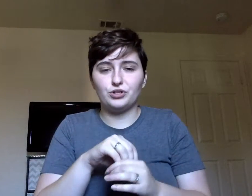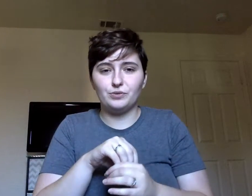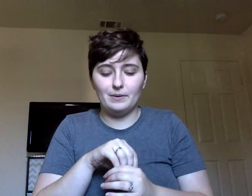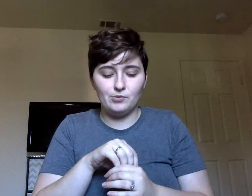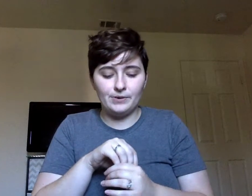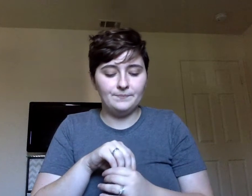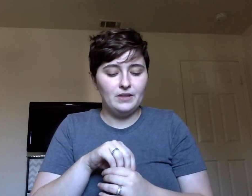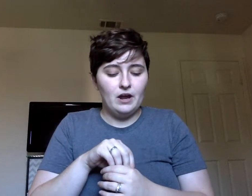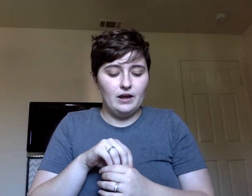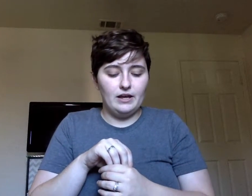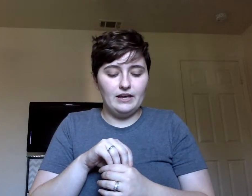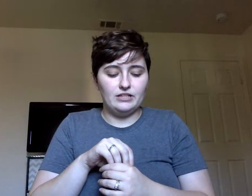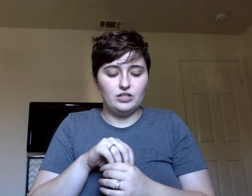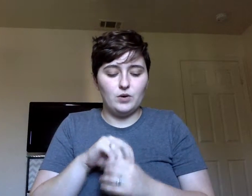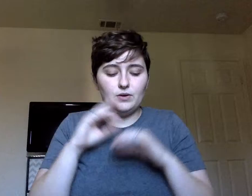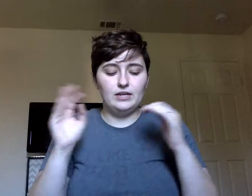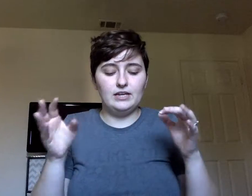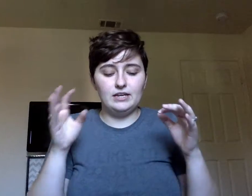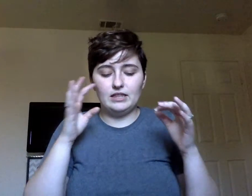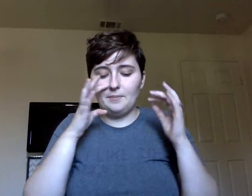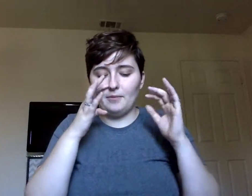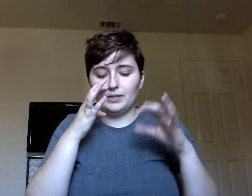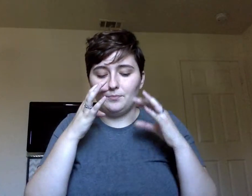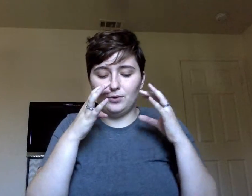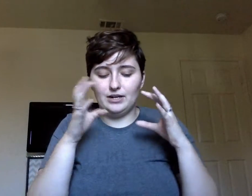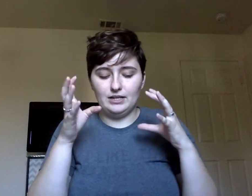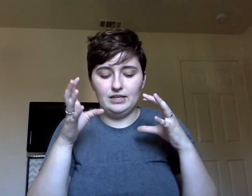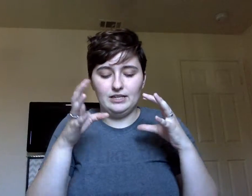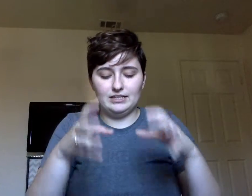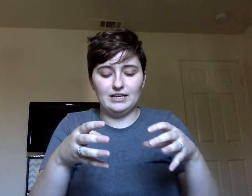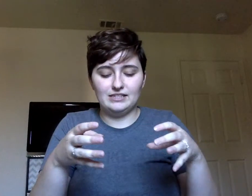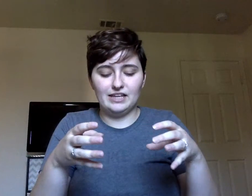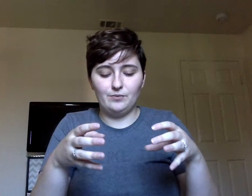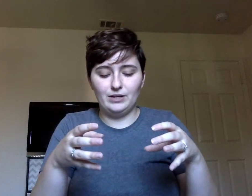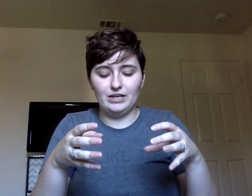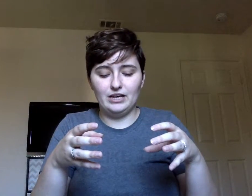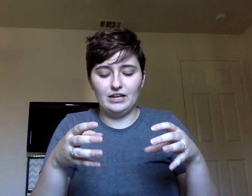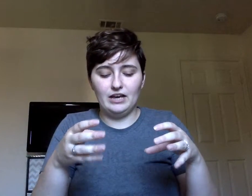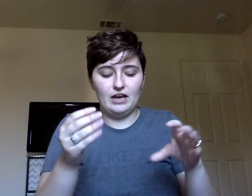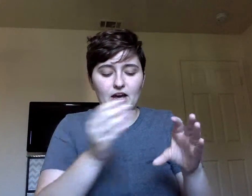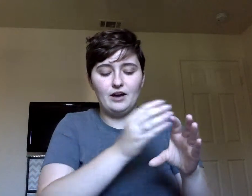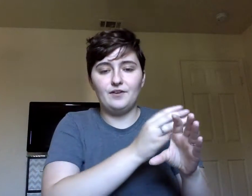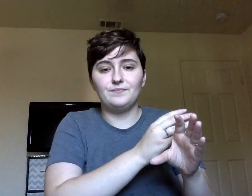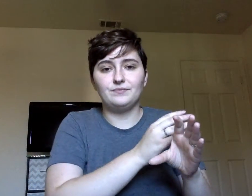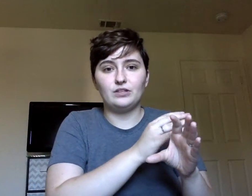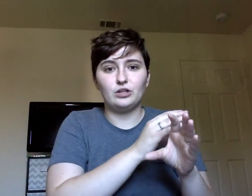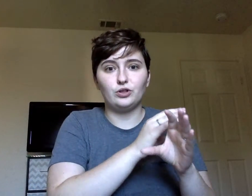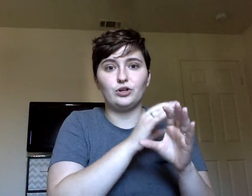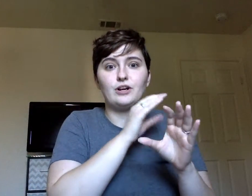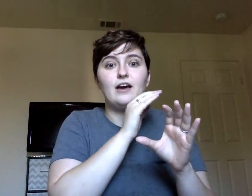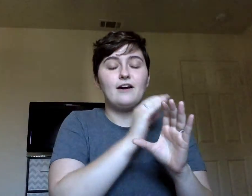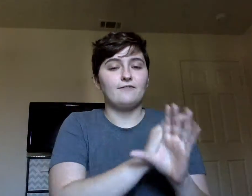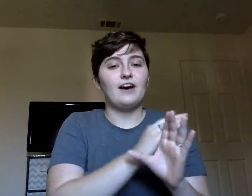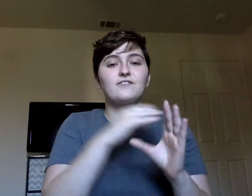short-term memory. And so that pops up when he says that we can learn 5 to